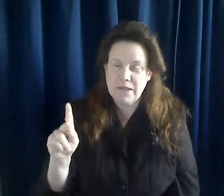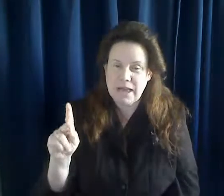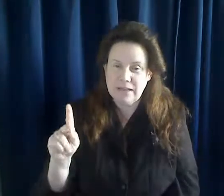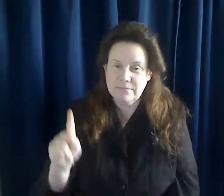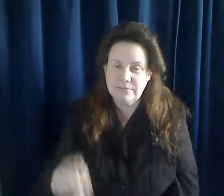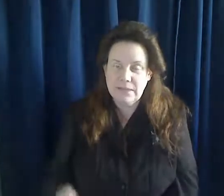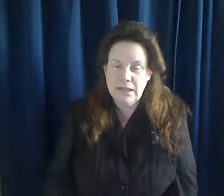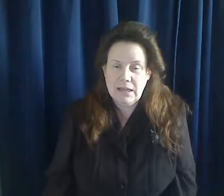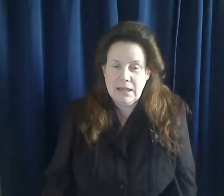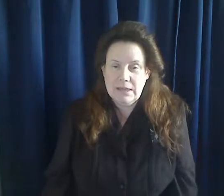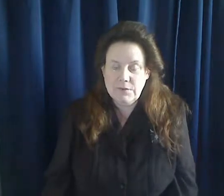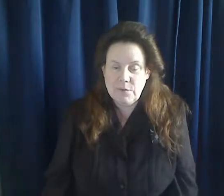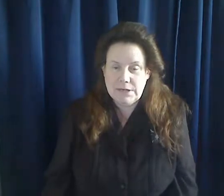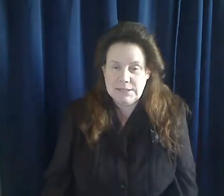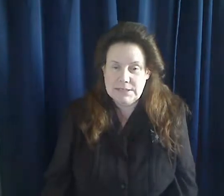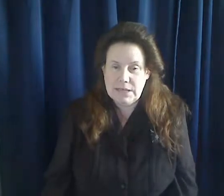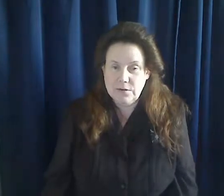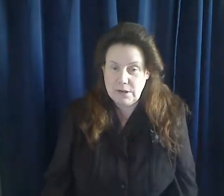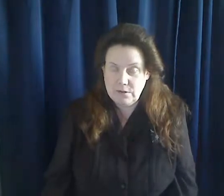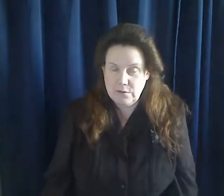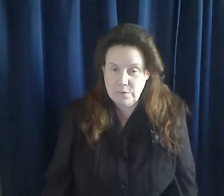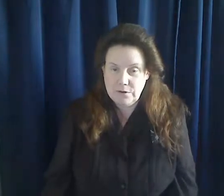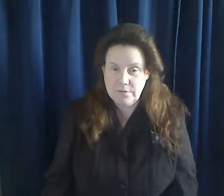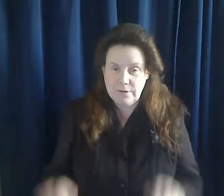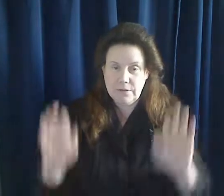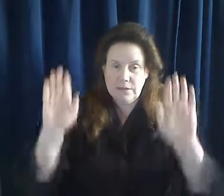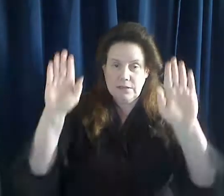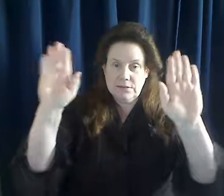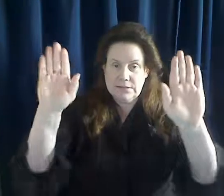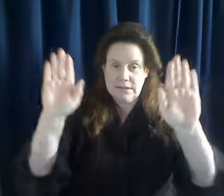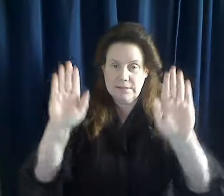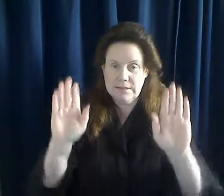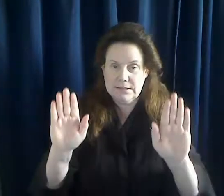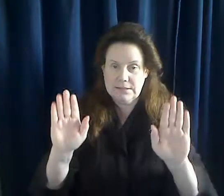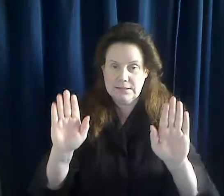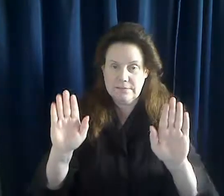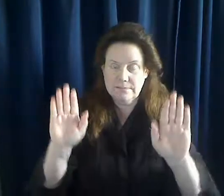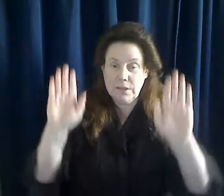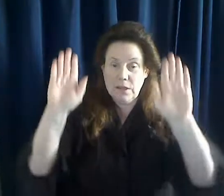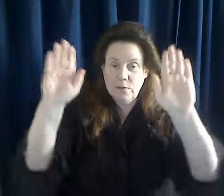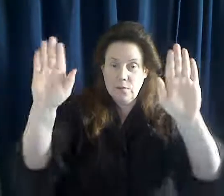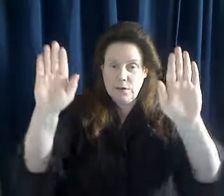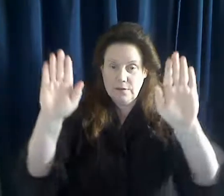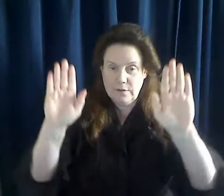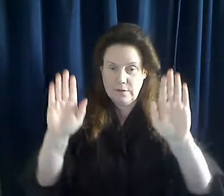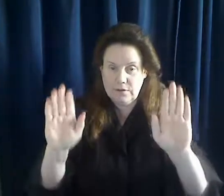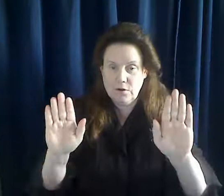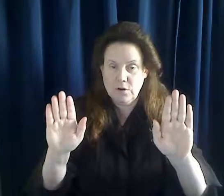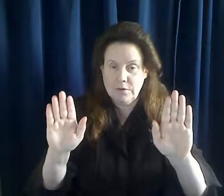Okay. If you wanted to say great or wonderful, it looks like this. Wonderful or